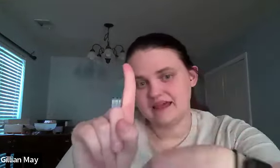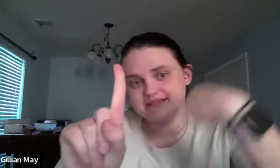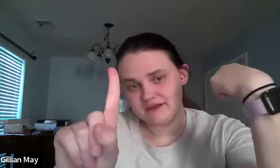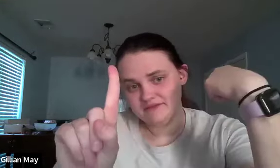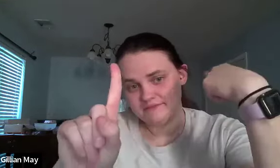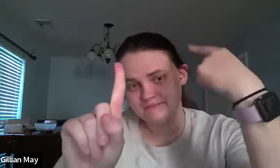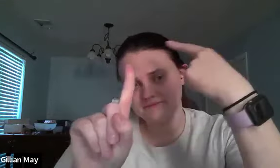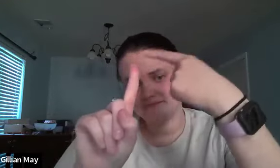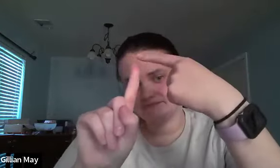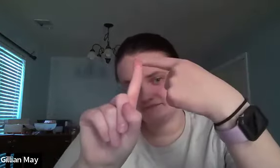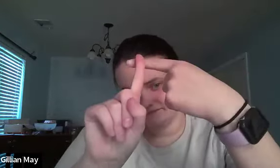Last month.